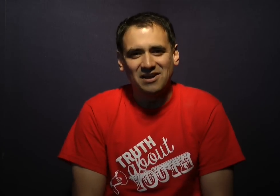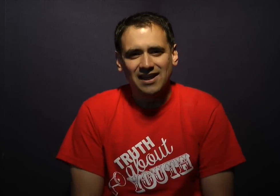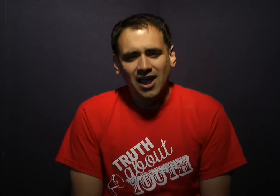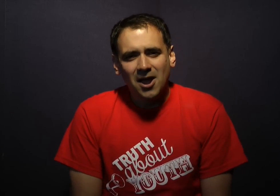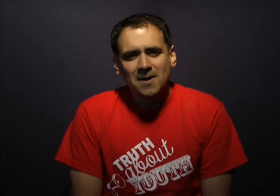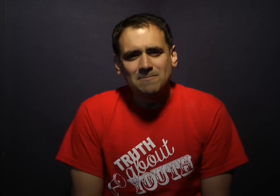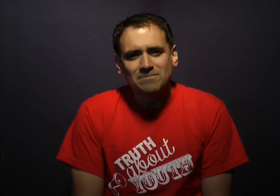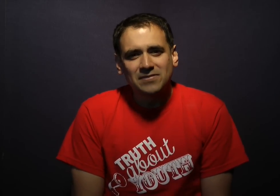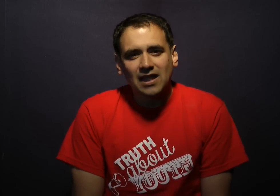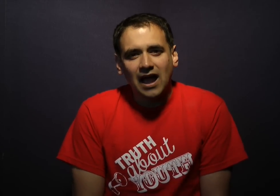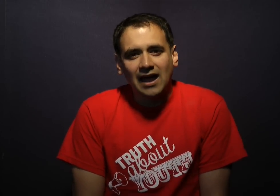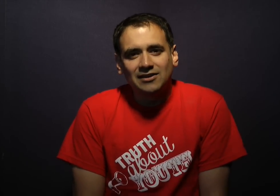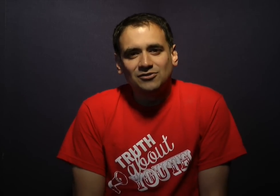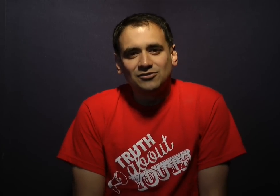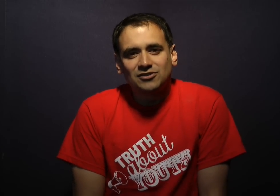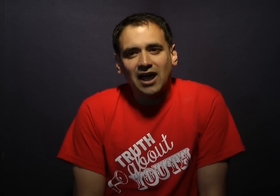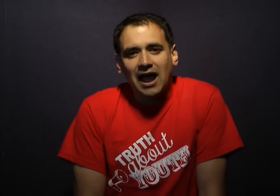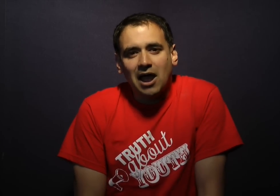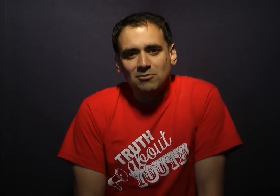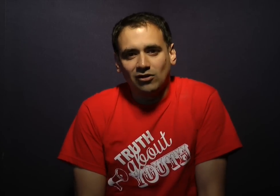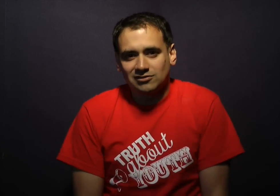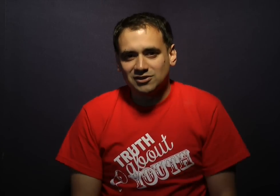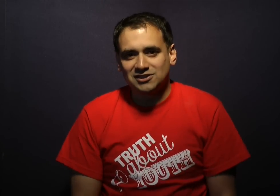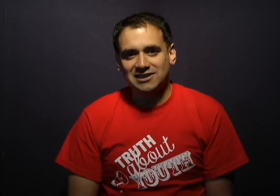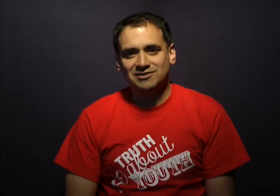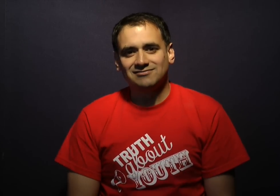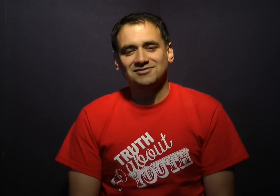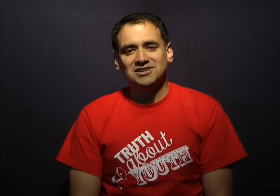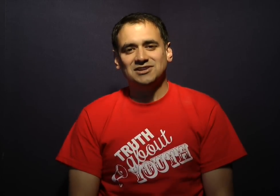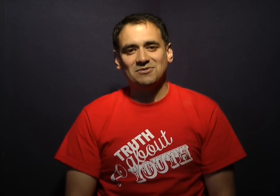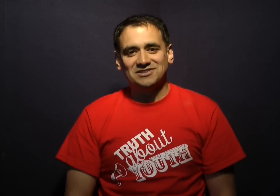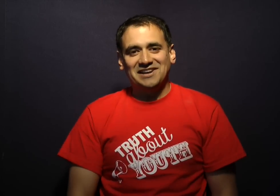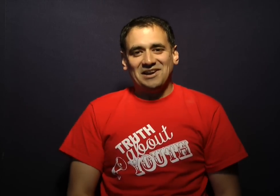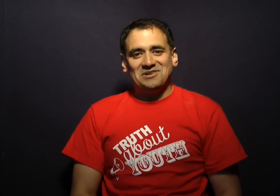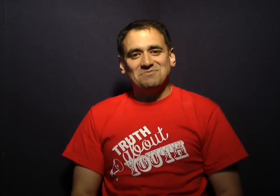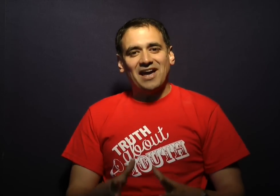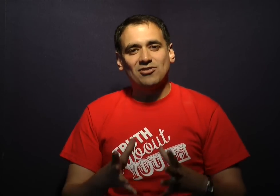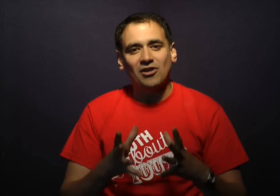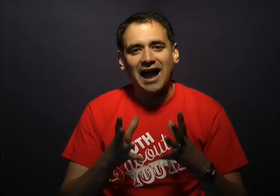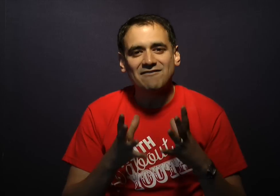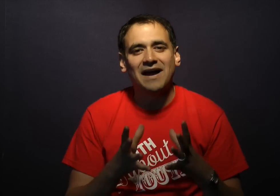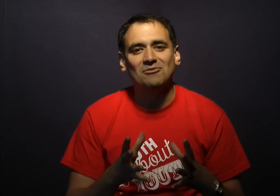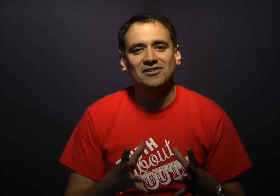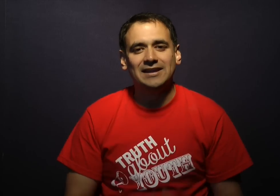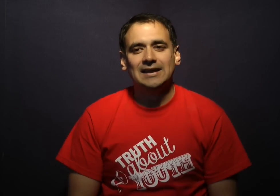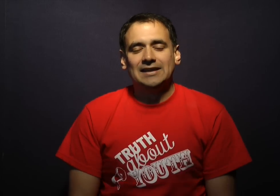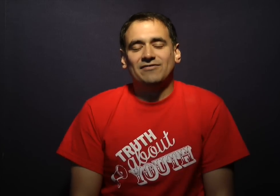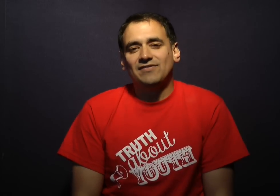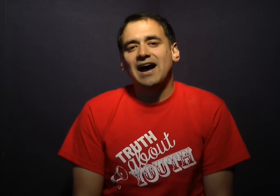anyway. And I'm not going to sit here and teach everyone sign language, but I thought that I found that the